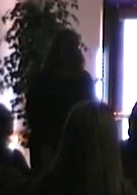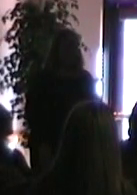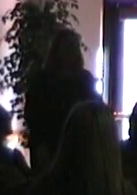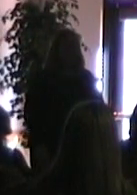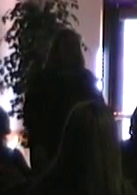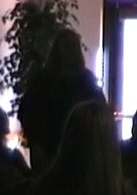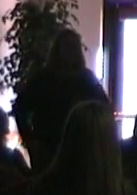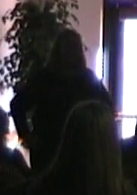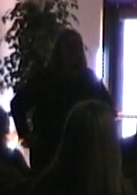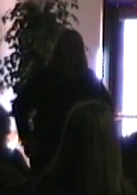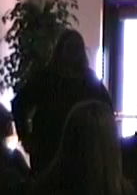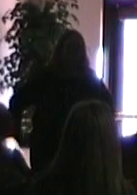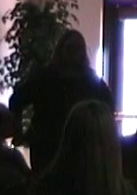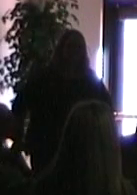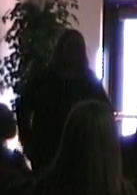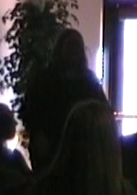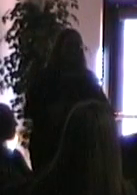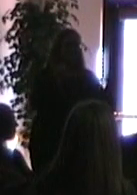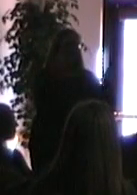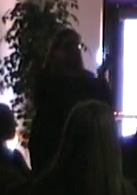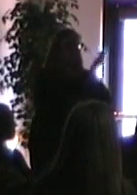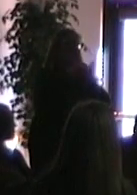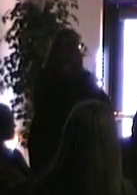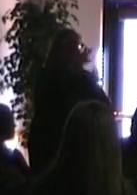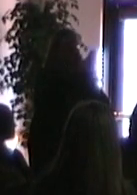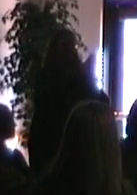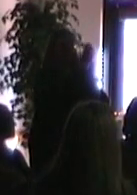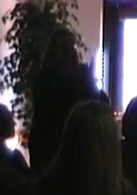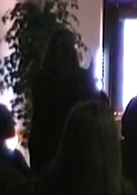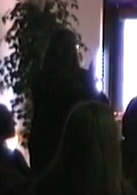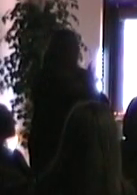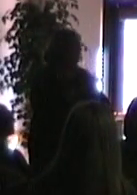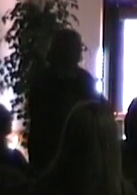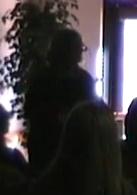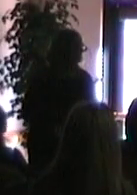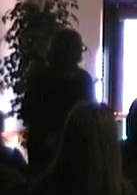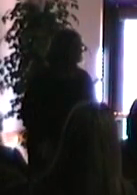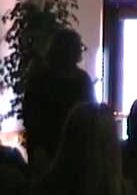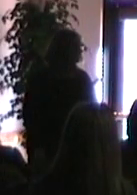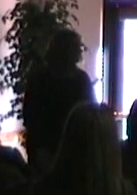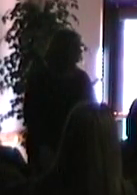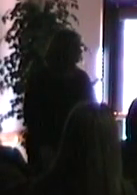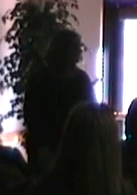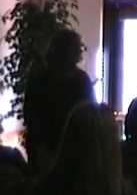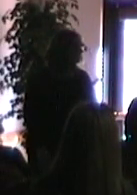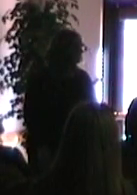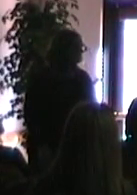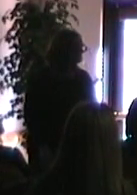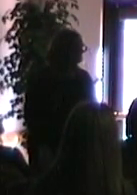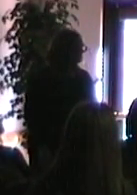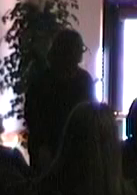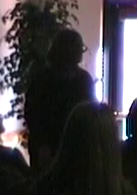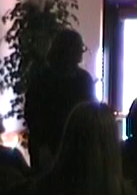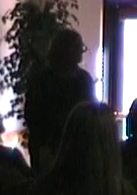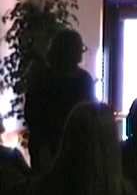One more time, just so you see it from the beginning. I want to make sure everyone can see it.